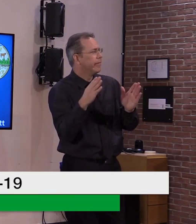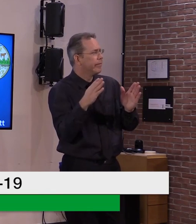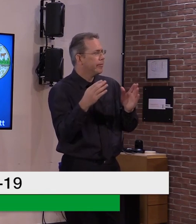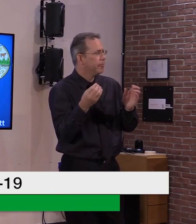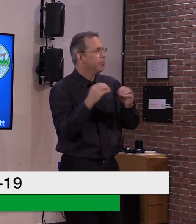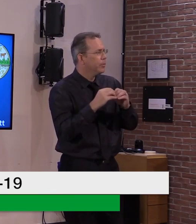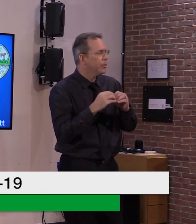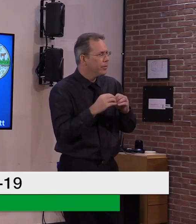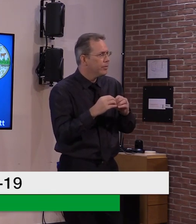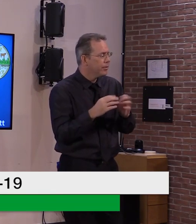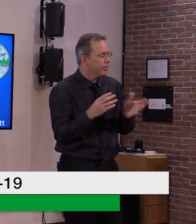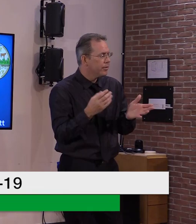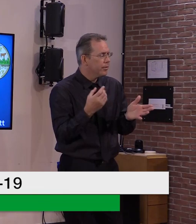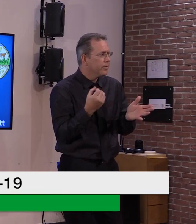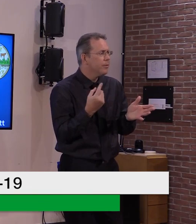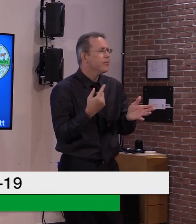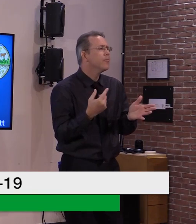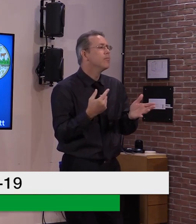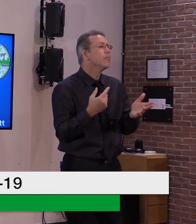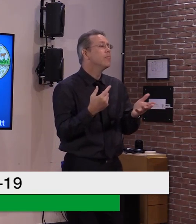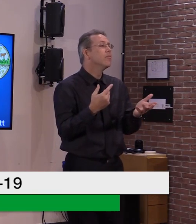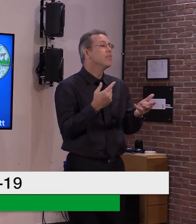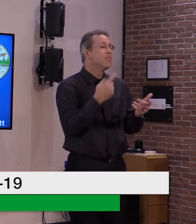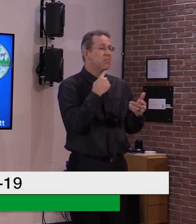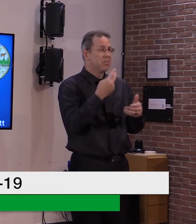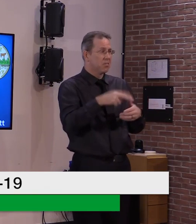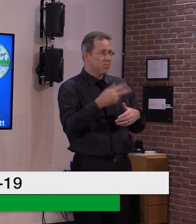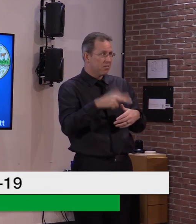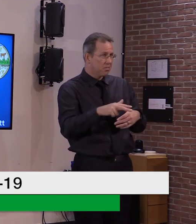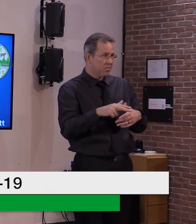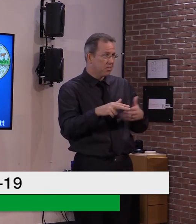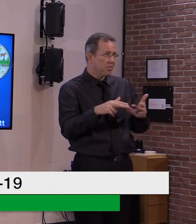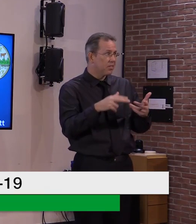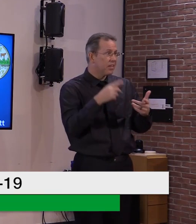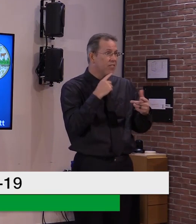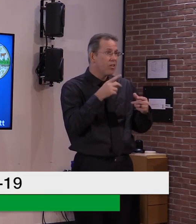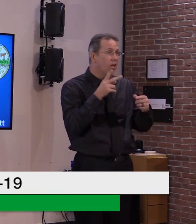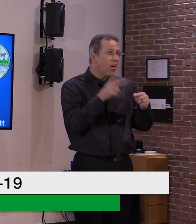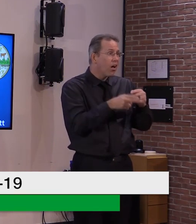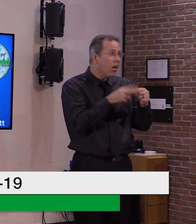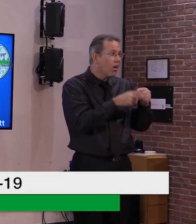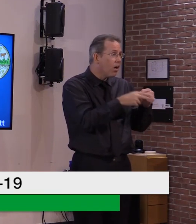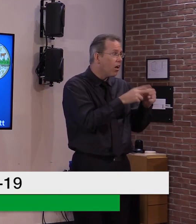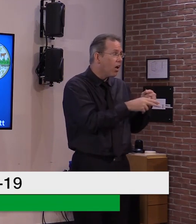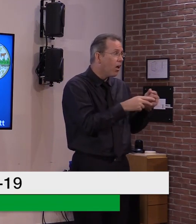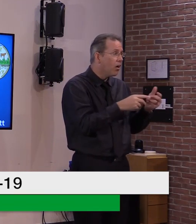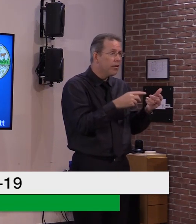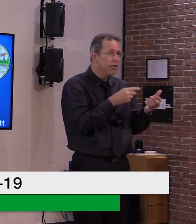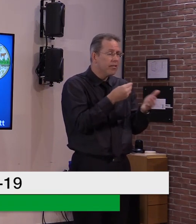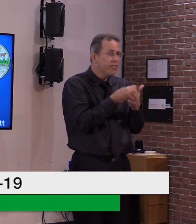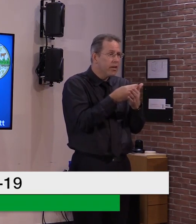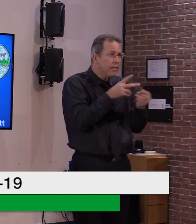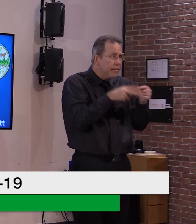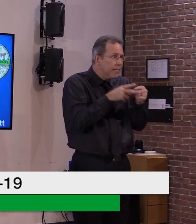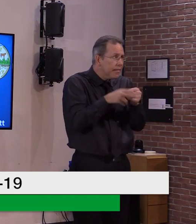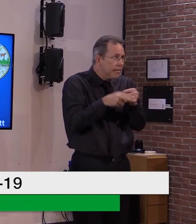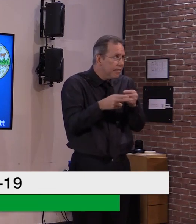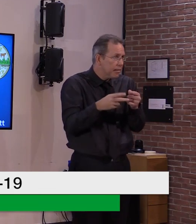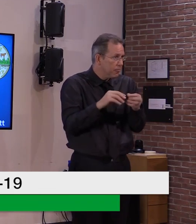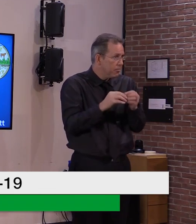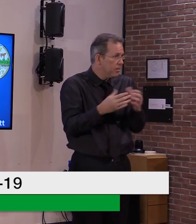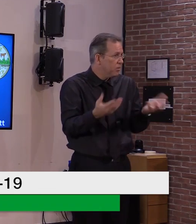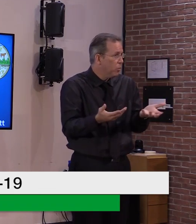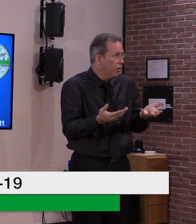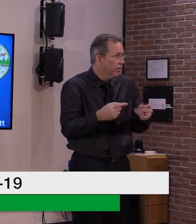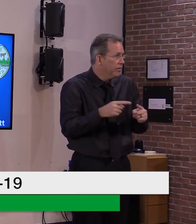to end in the coming weeks actually do and that could also include a triggering off or an ending of our extended benefits